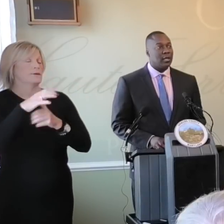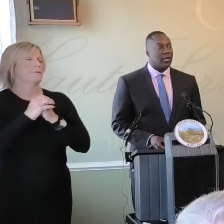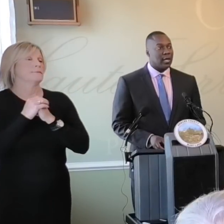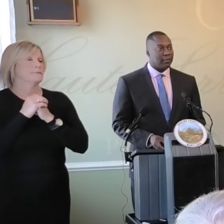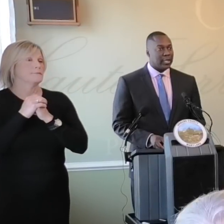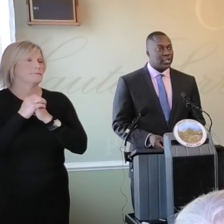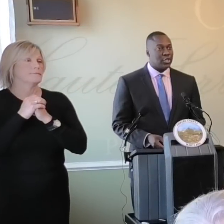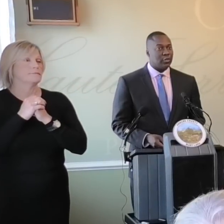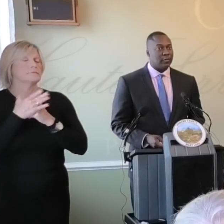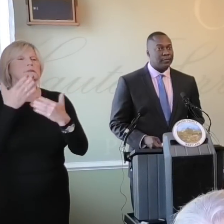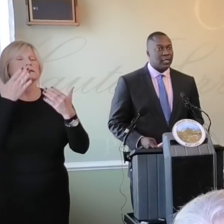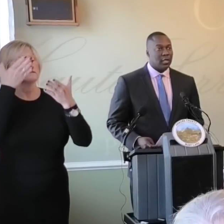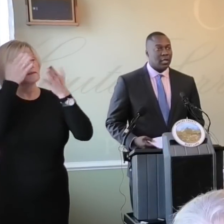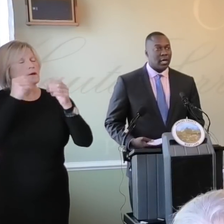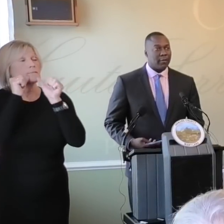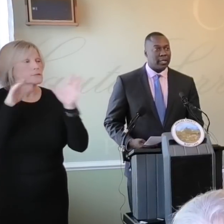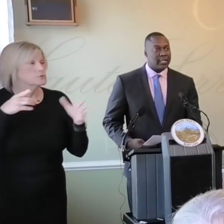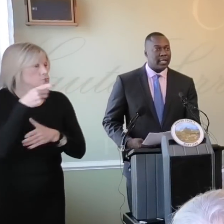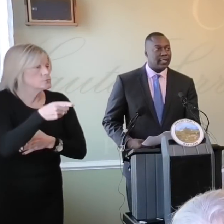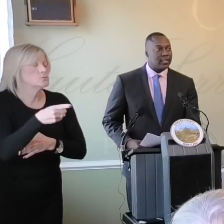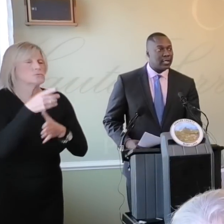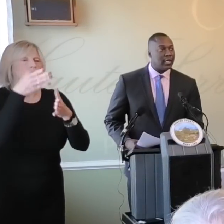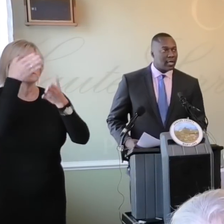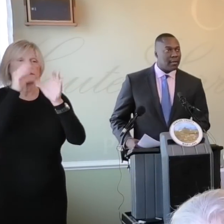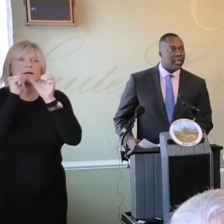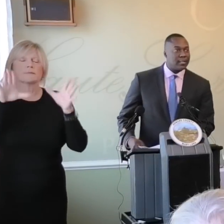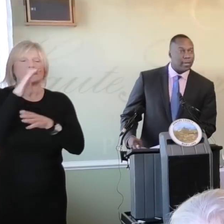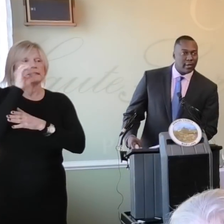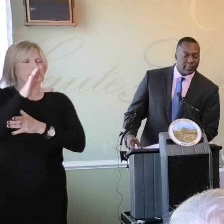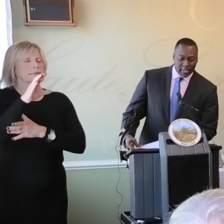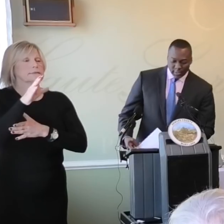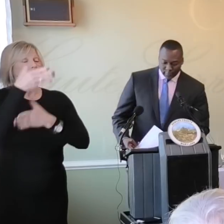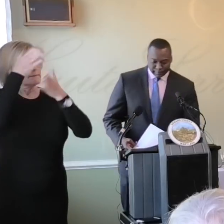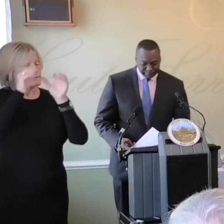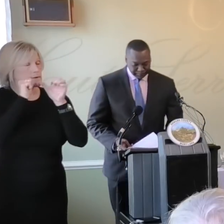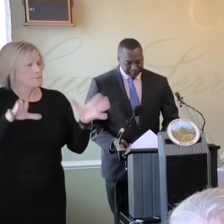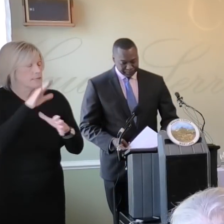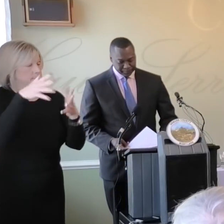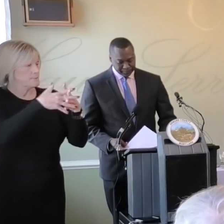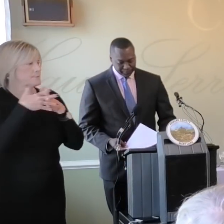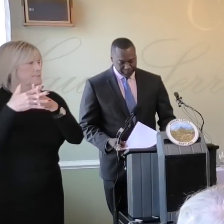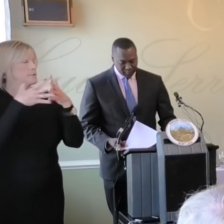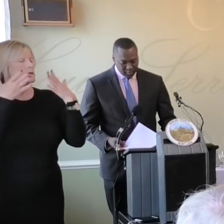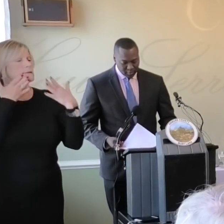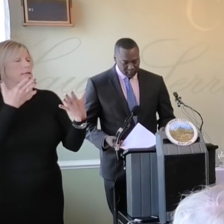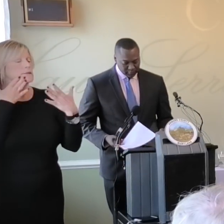God bless you, God bless Ellicott City, and God bless America. Thank you.